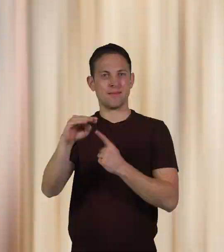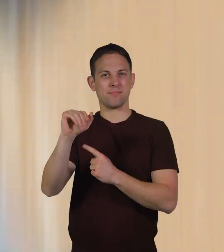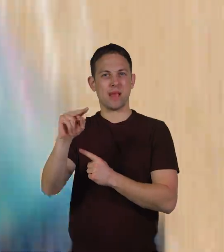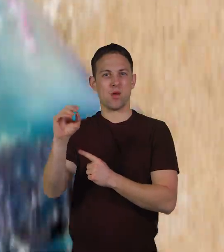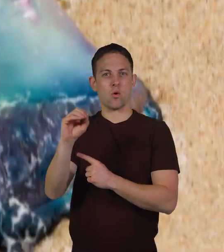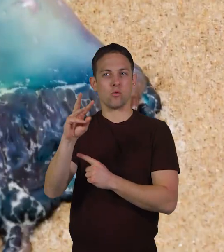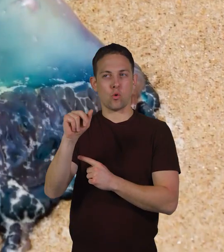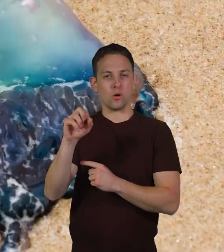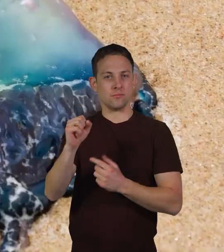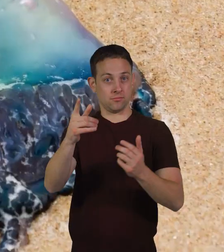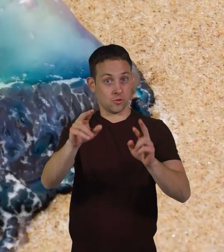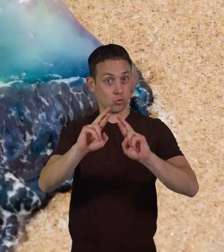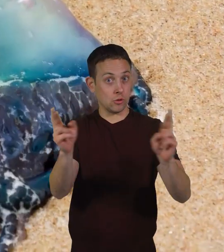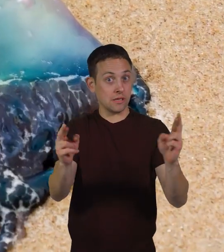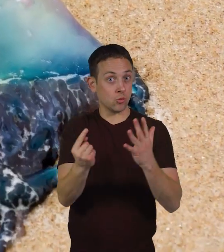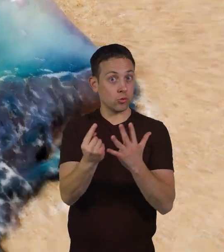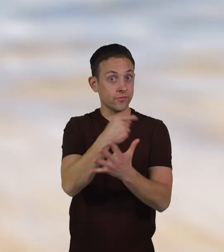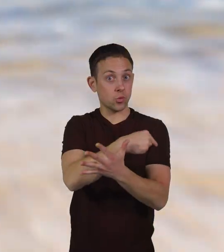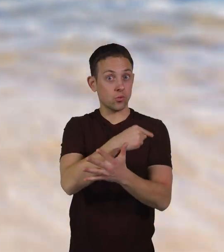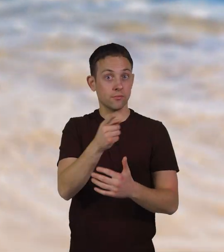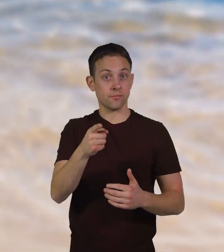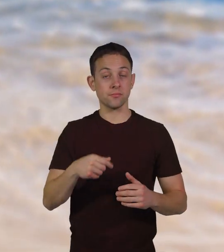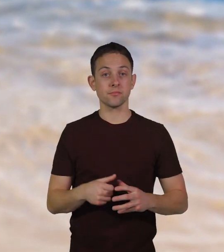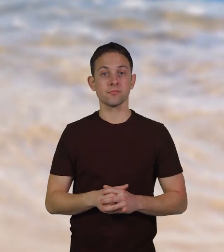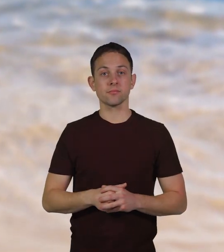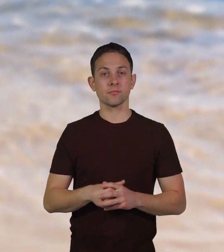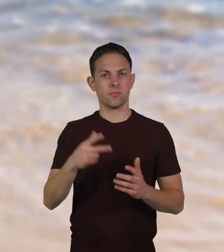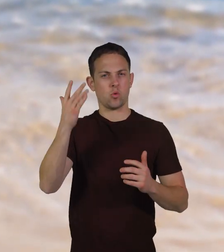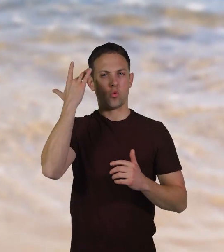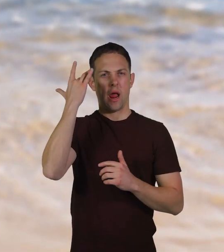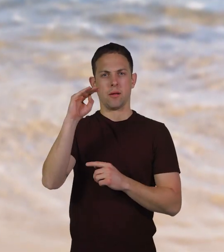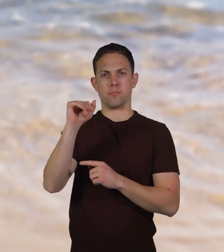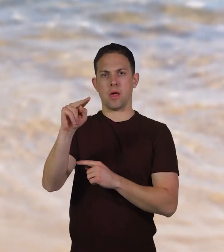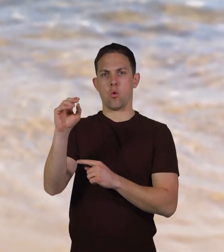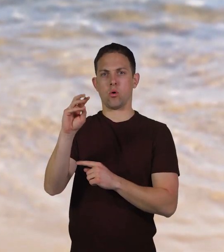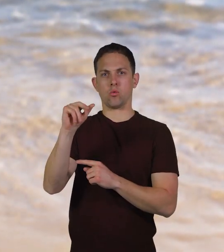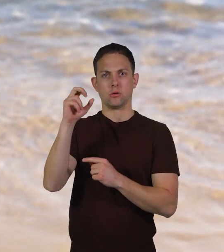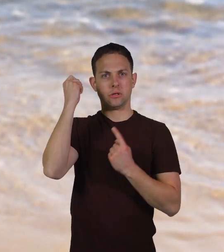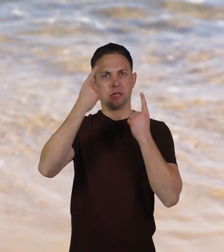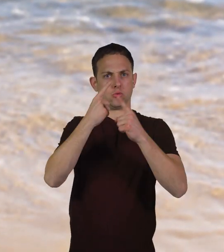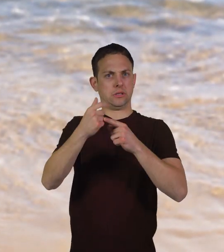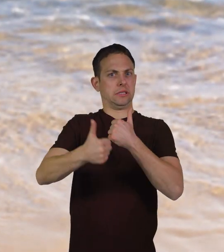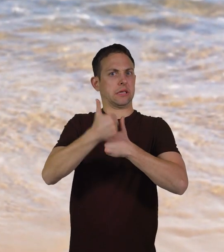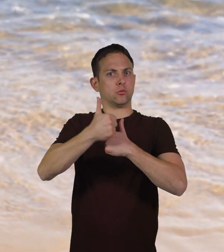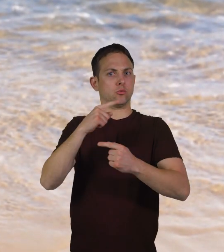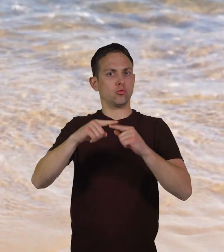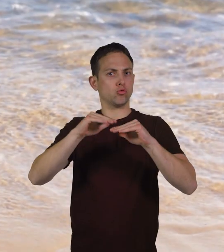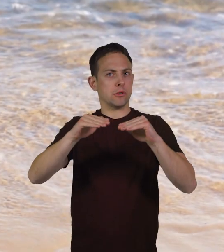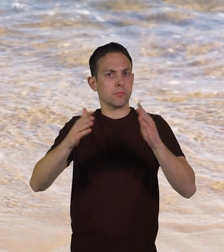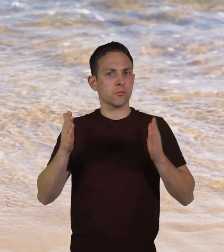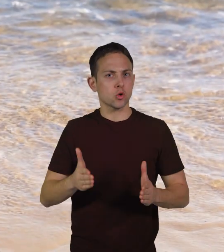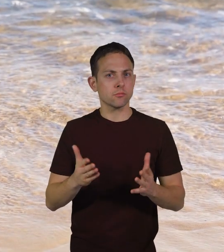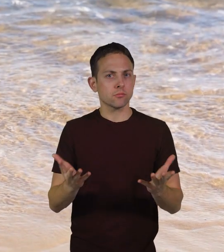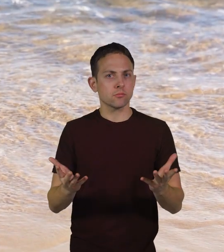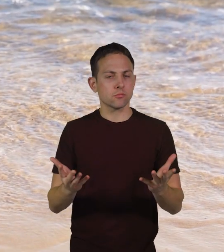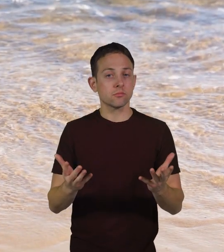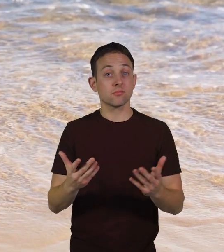Ready to review? Why are manowars considered dangerous to swimmers? Manowars are